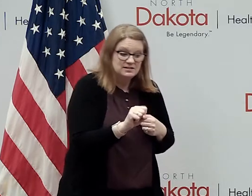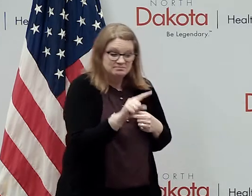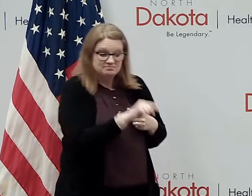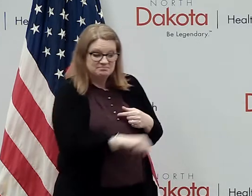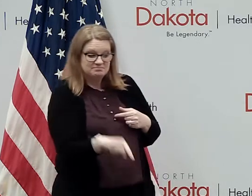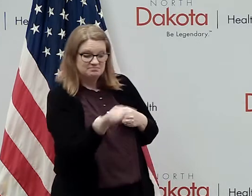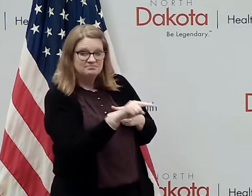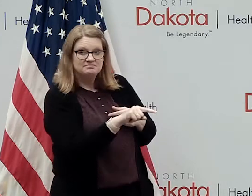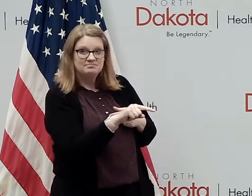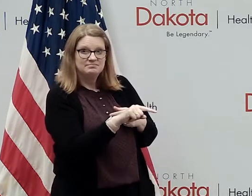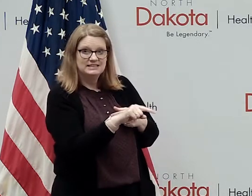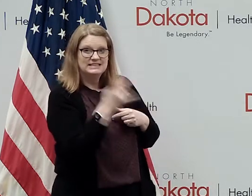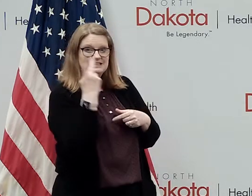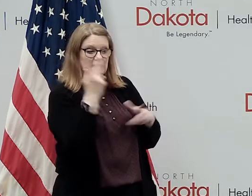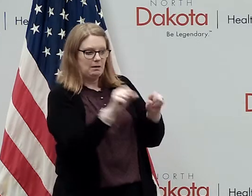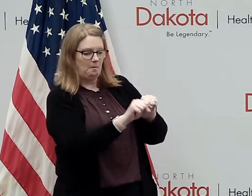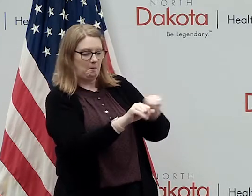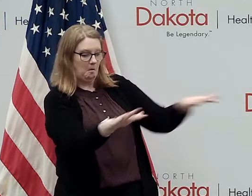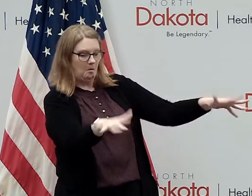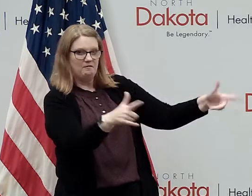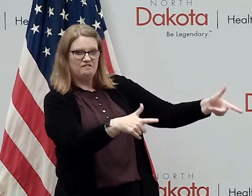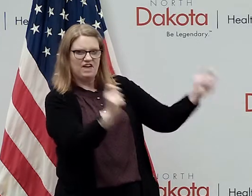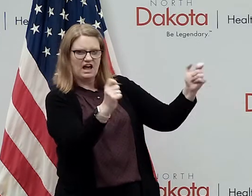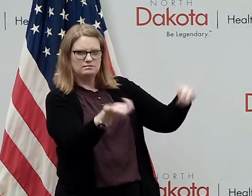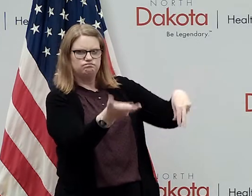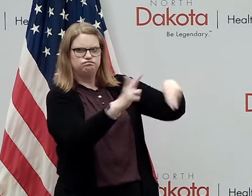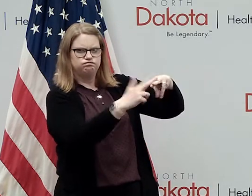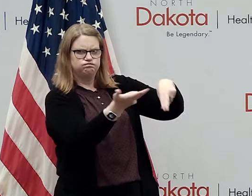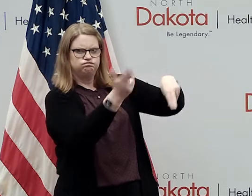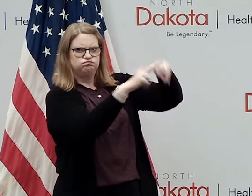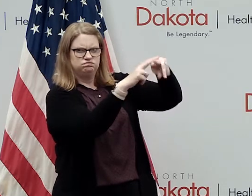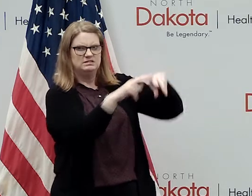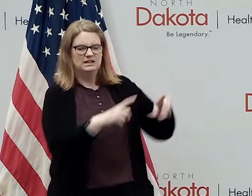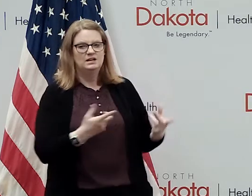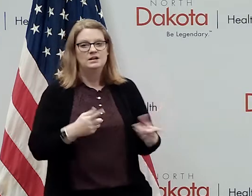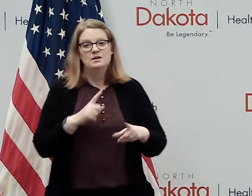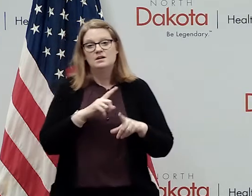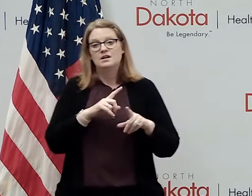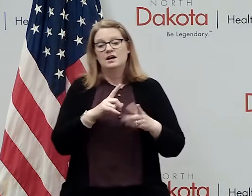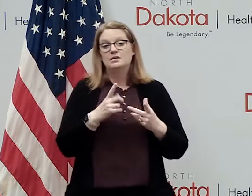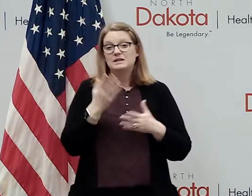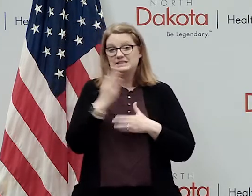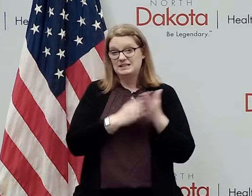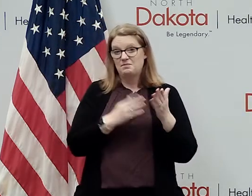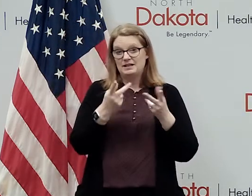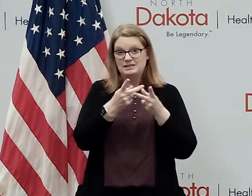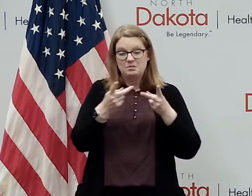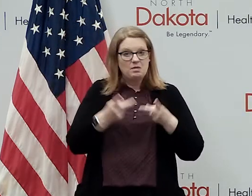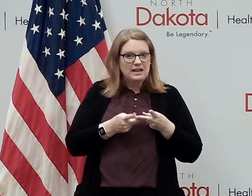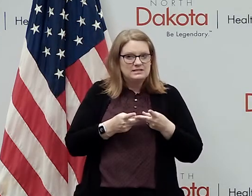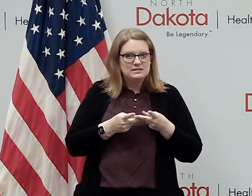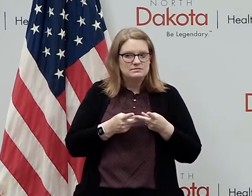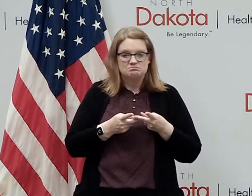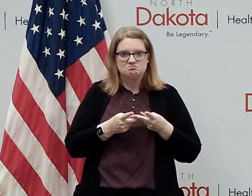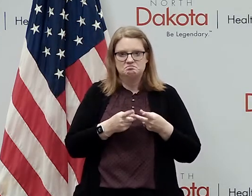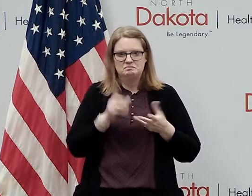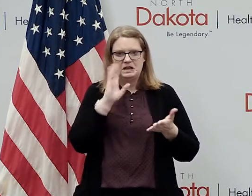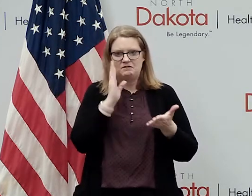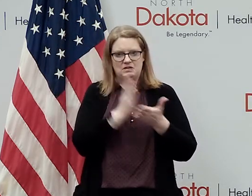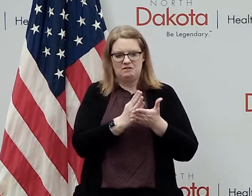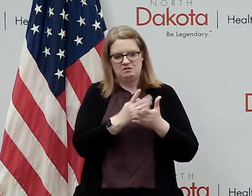seeing exponential spread. But these are in these in particular counties, and some of these are places where we haven't seen it